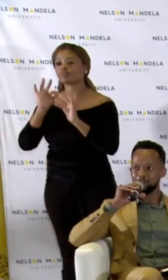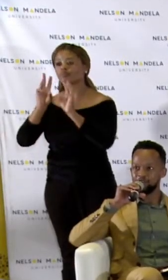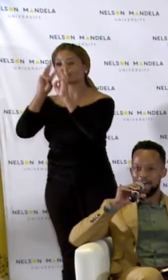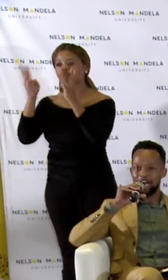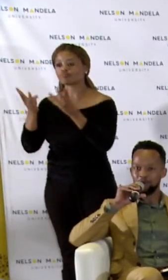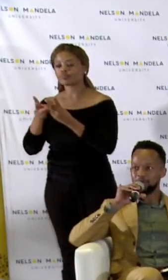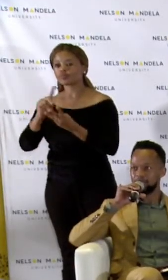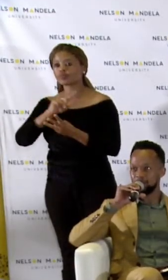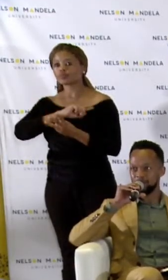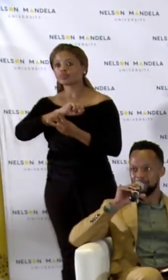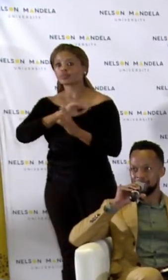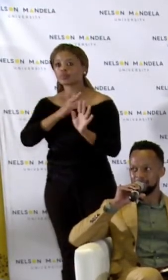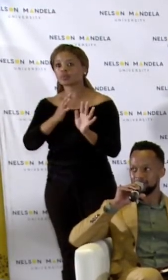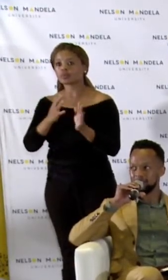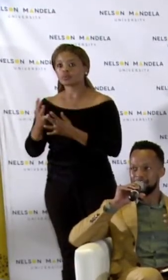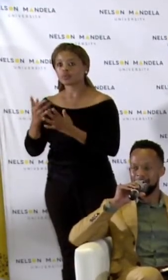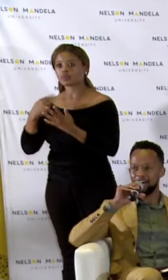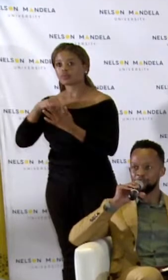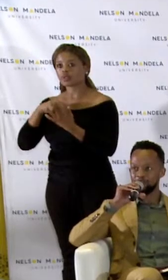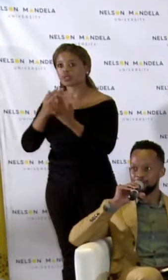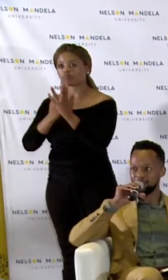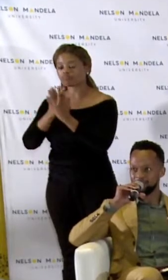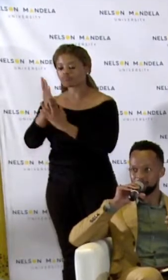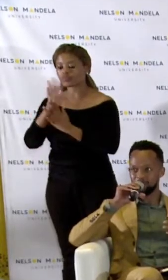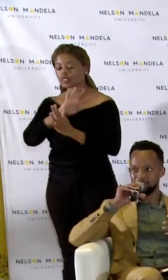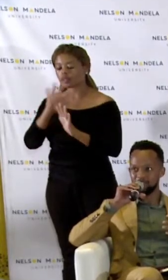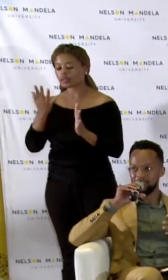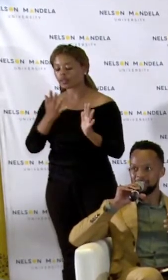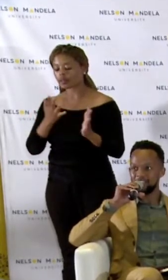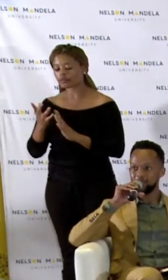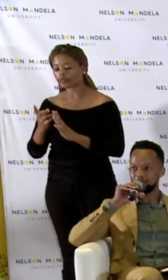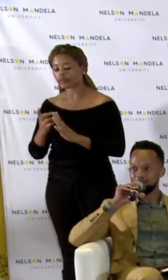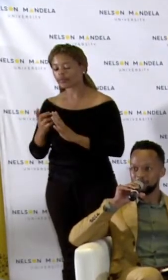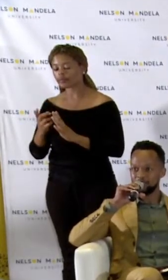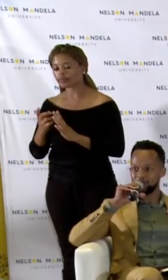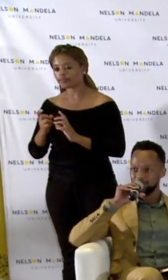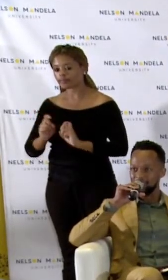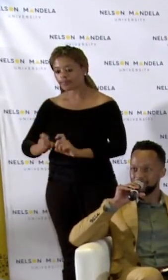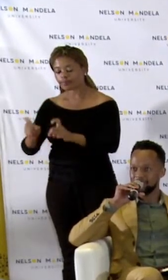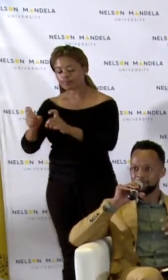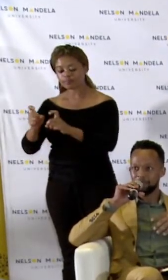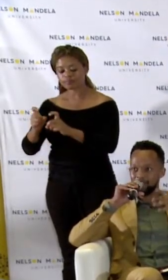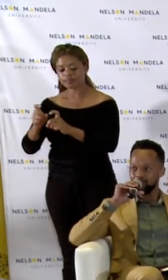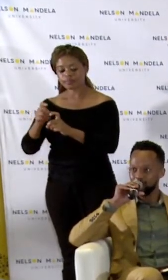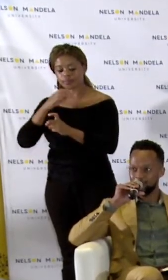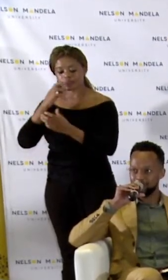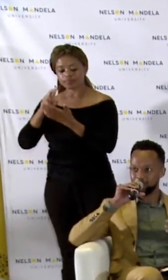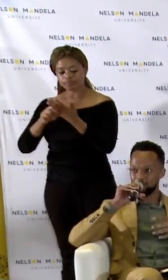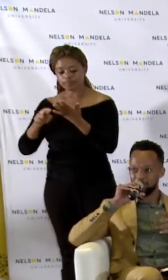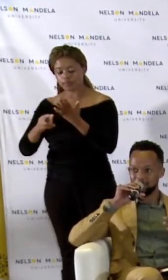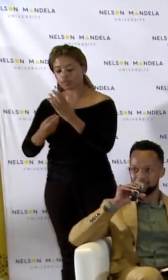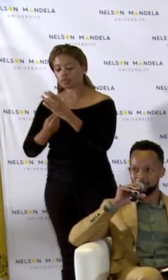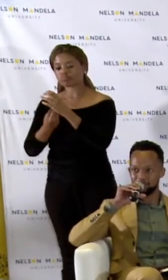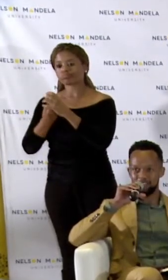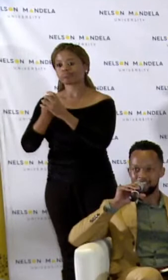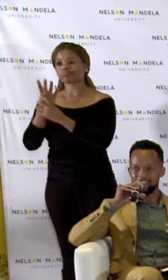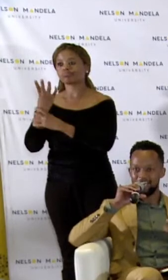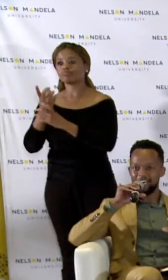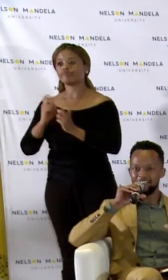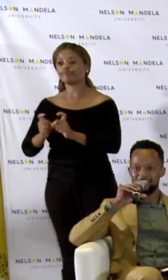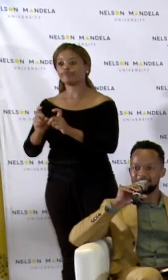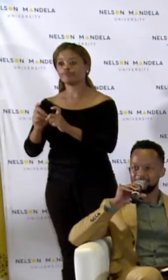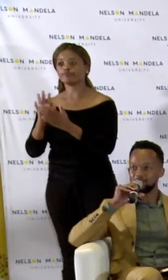because of how quickly you can access it and how fast it trends, right? Which is what's resulting in piano growing so fast as